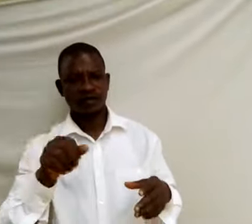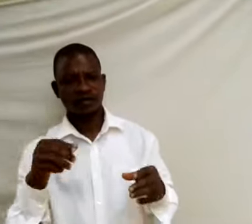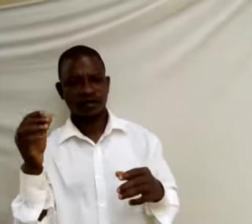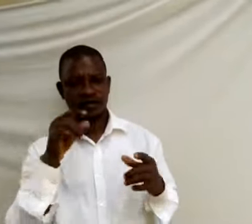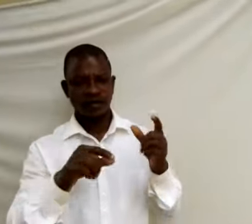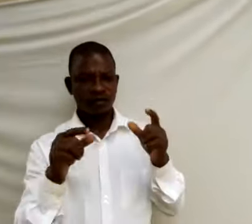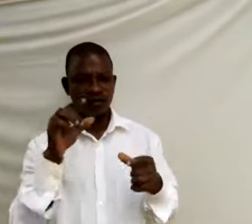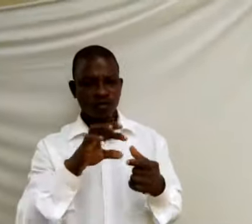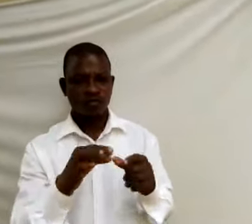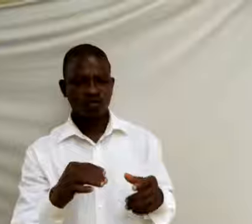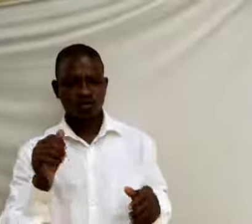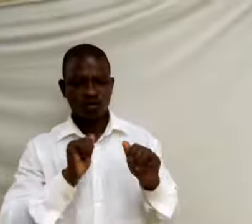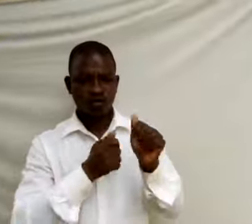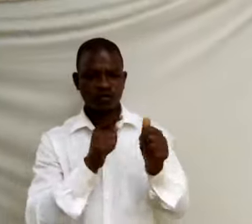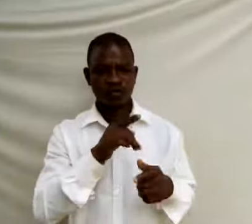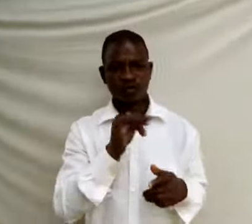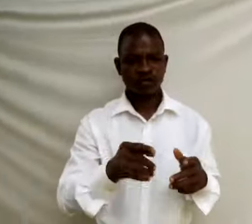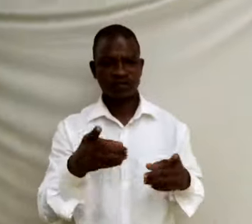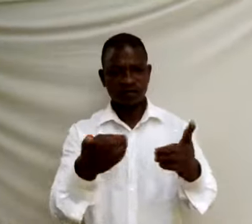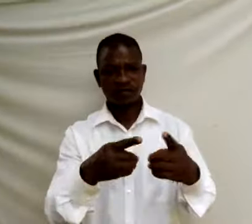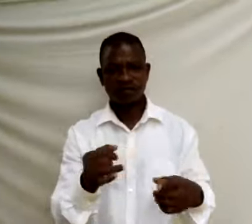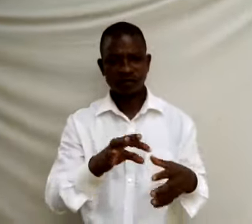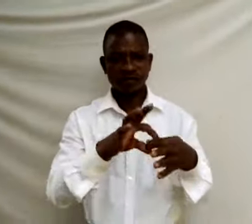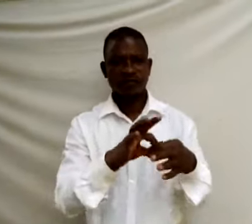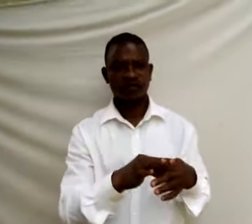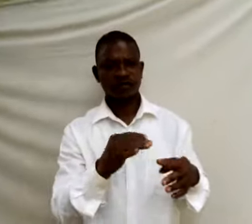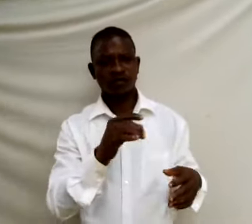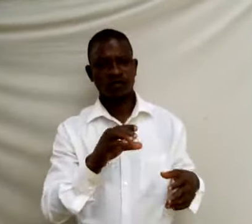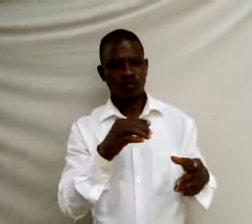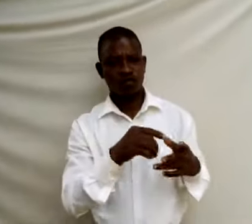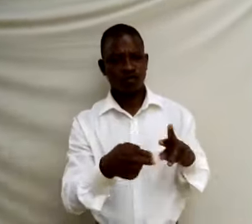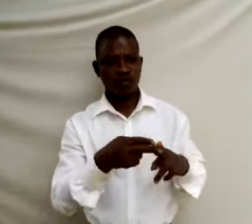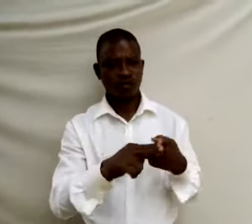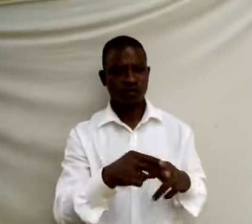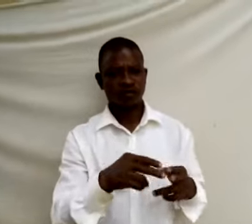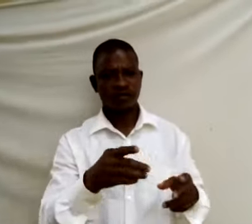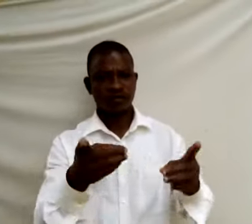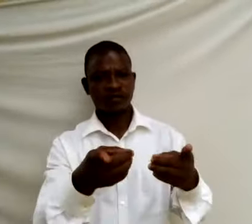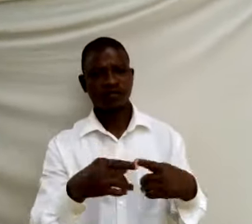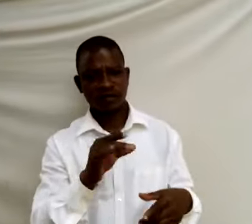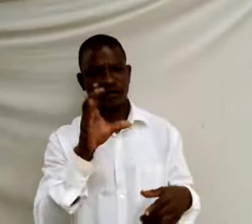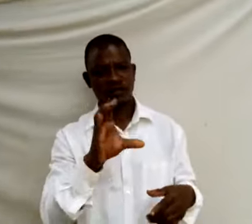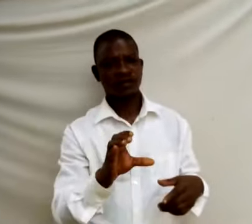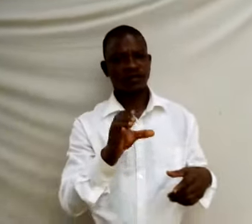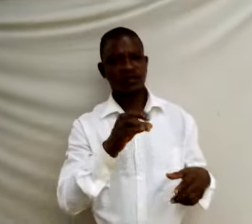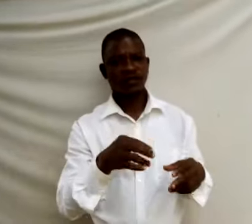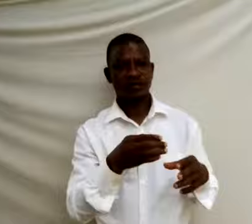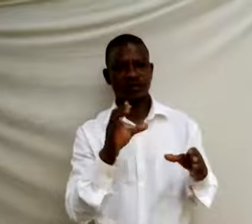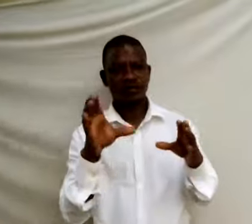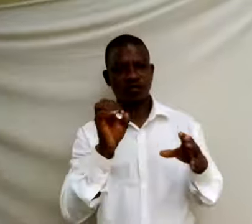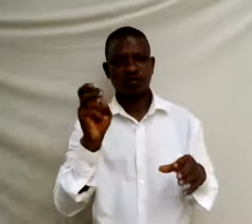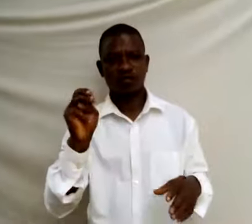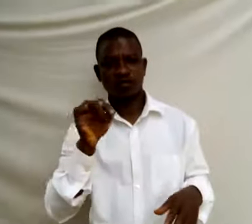demand. B. Joint or complementary demand. C. Composite demand. We